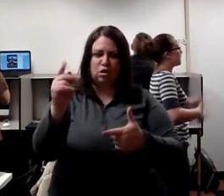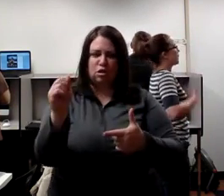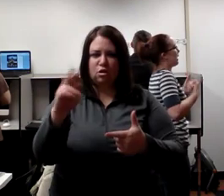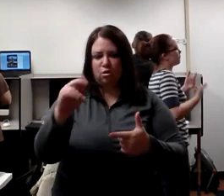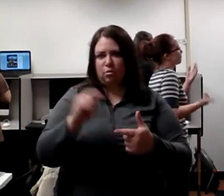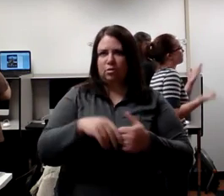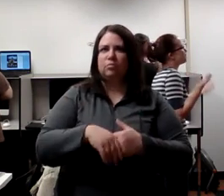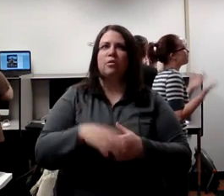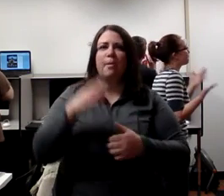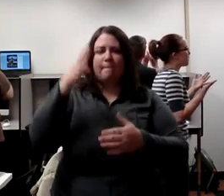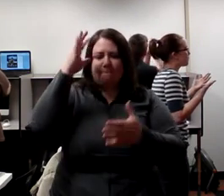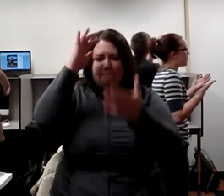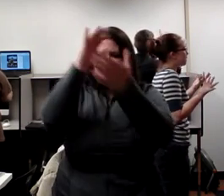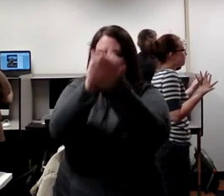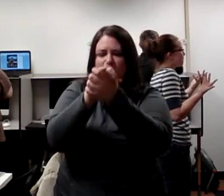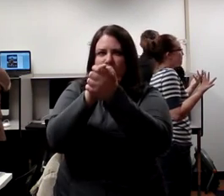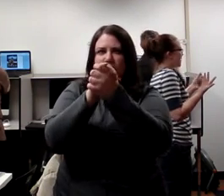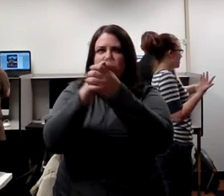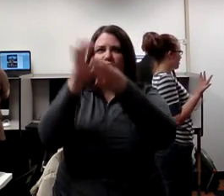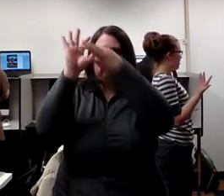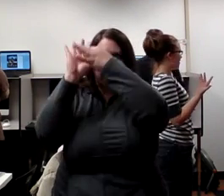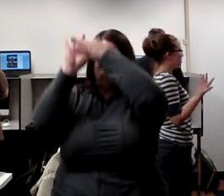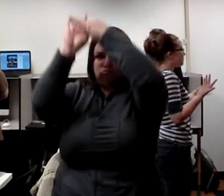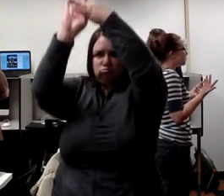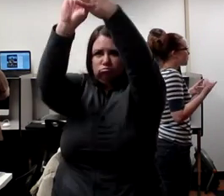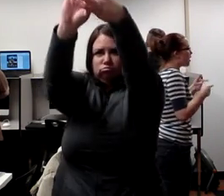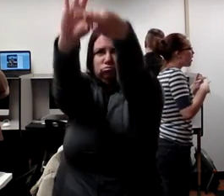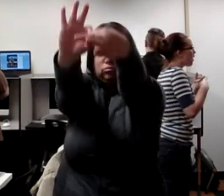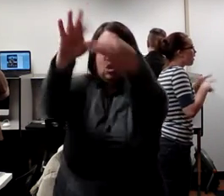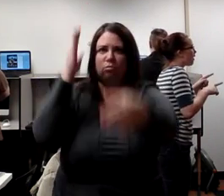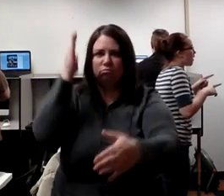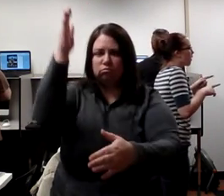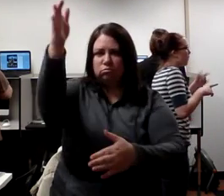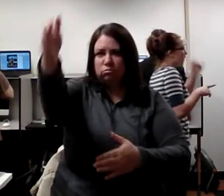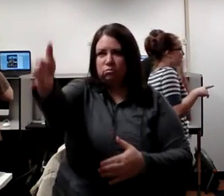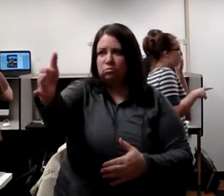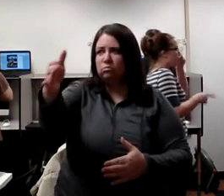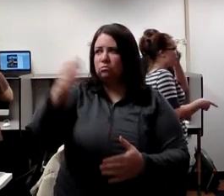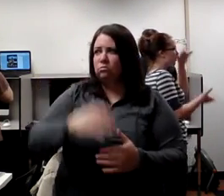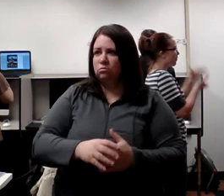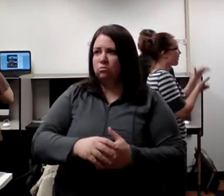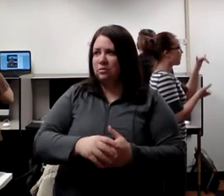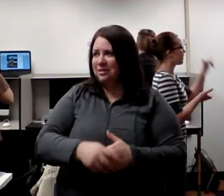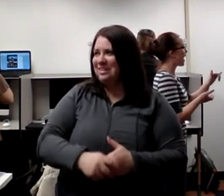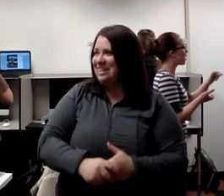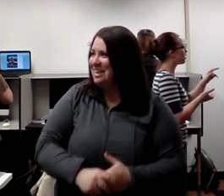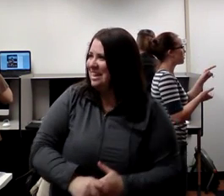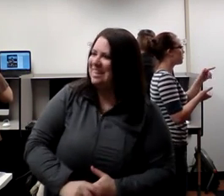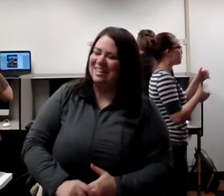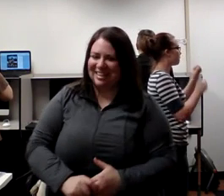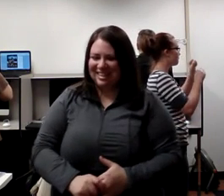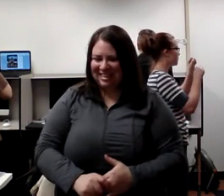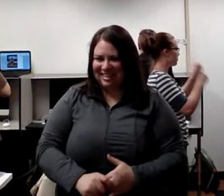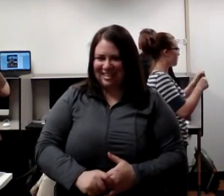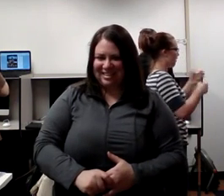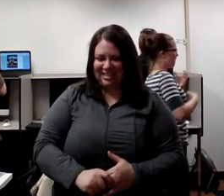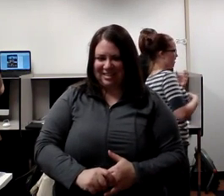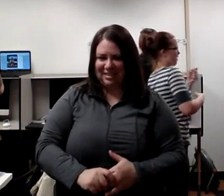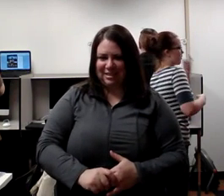road will give you the confidence to follow your heart, even when it leads you off the well-worn path, and that will make all the